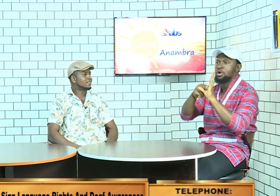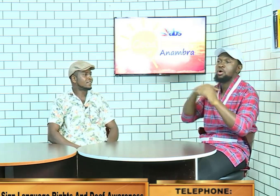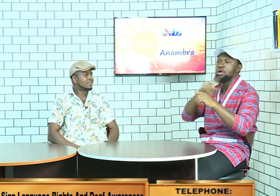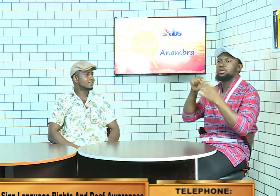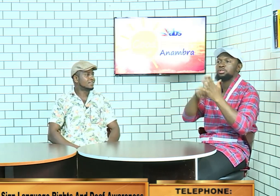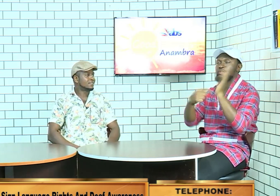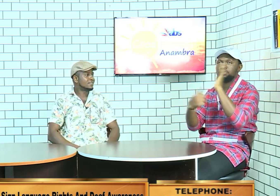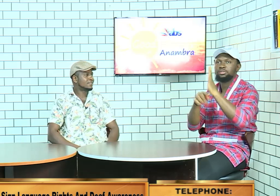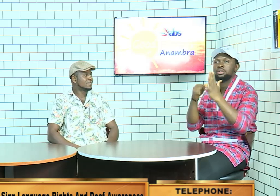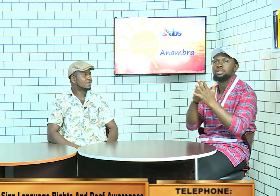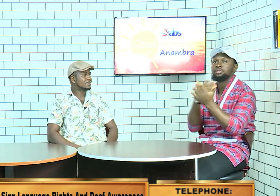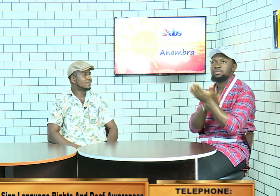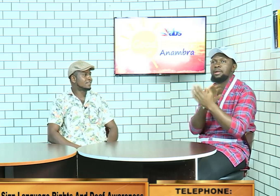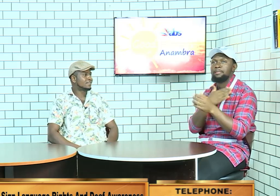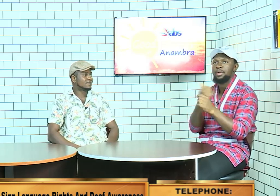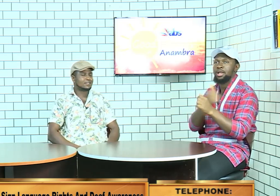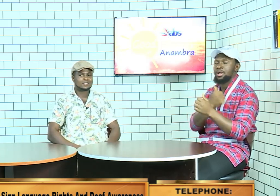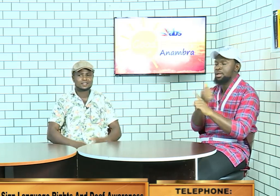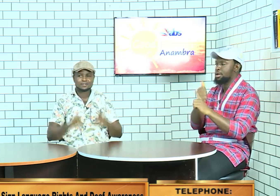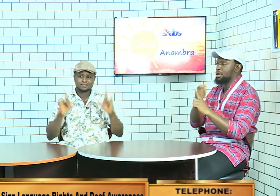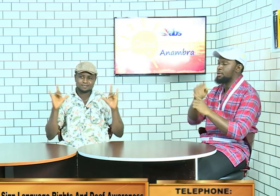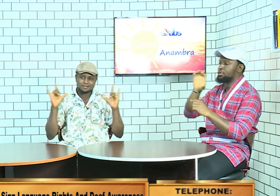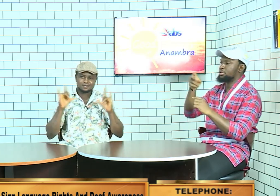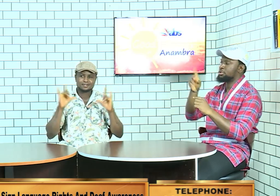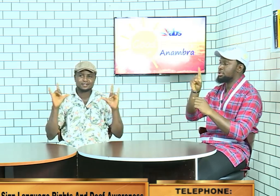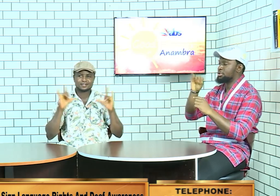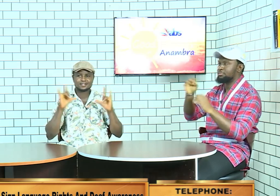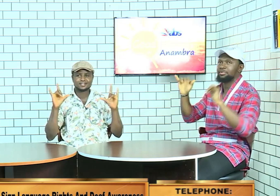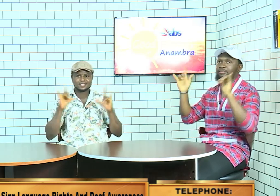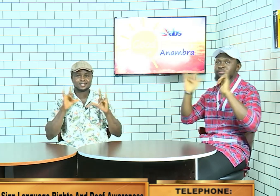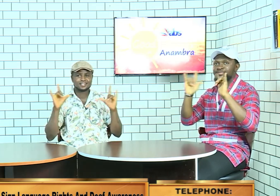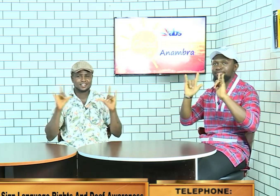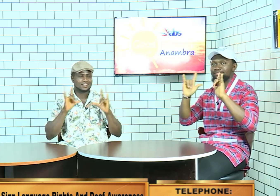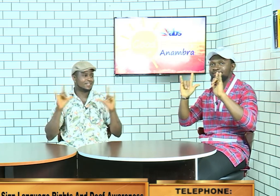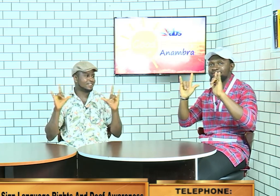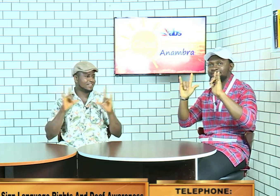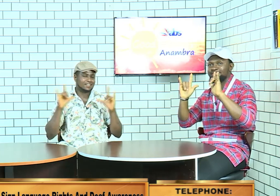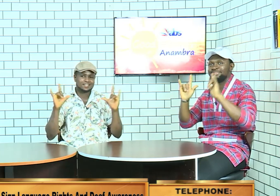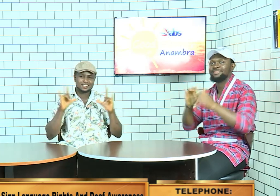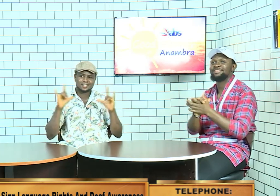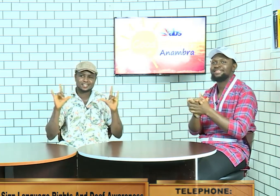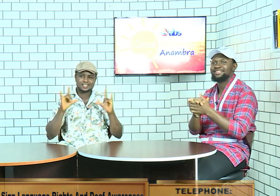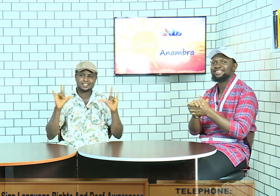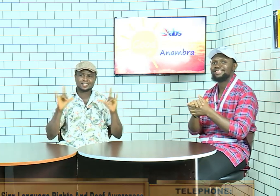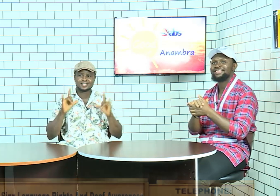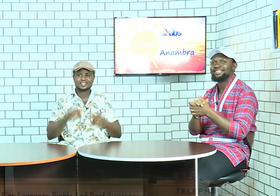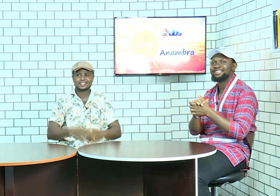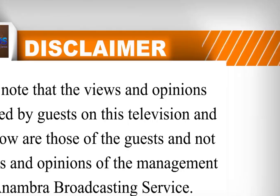this morning. My name is Chidimma Oranwa. Do have a lovely weekend. Bye.